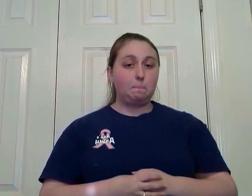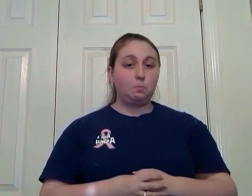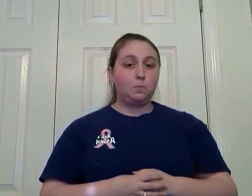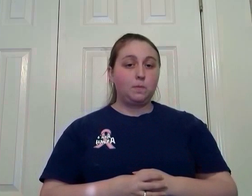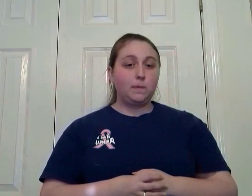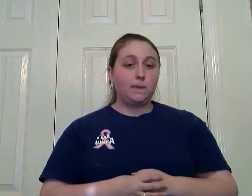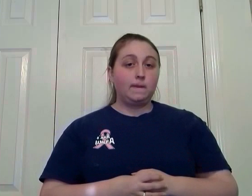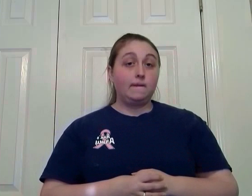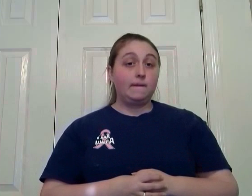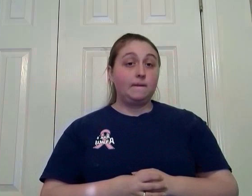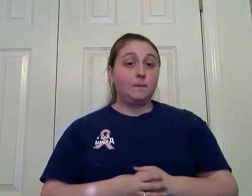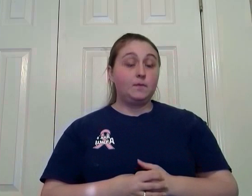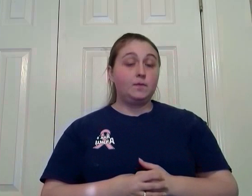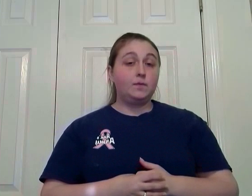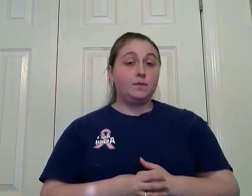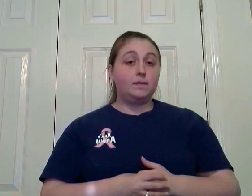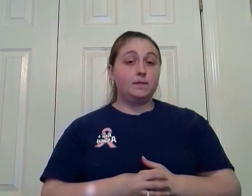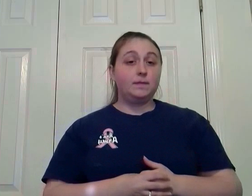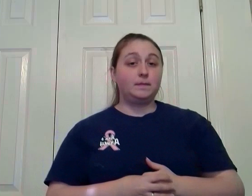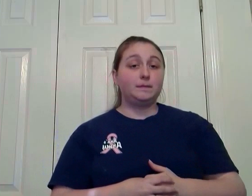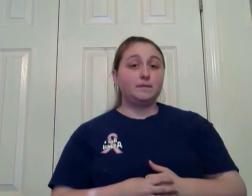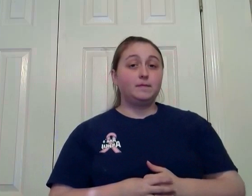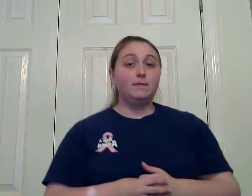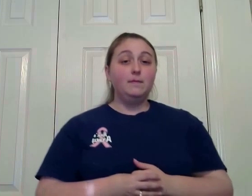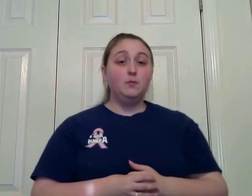Now, we call that sailing uphill.